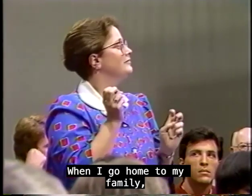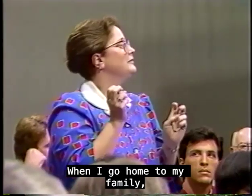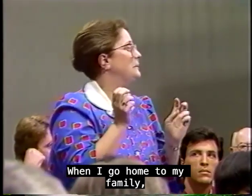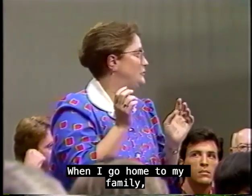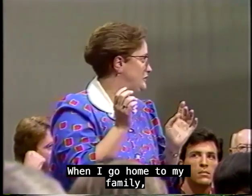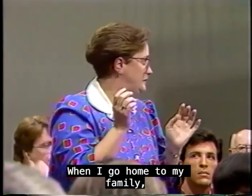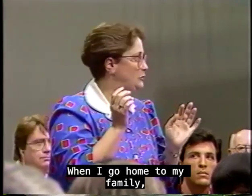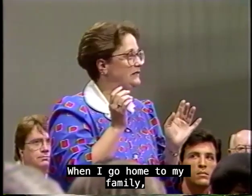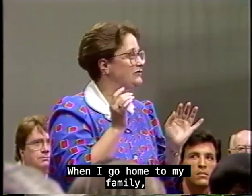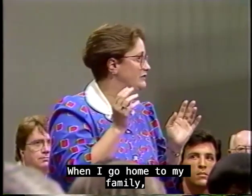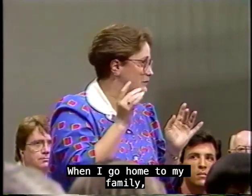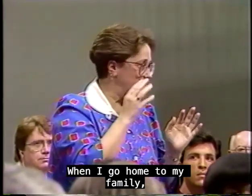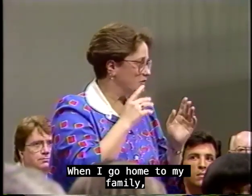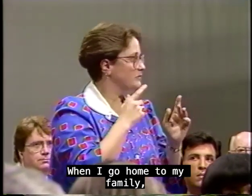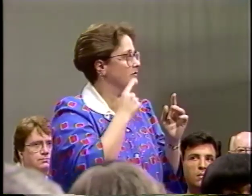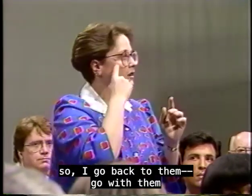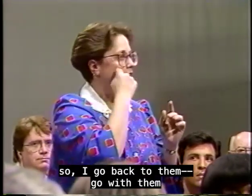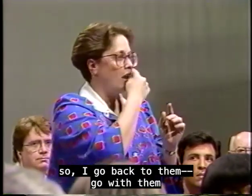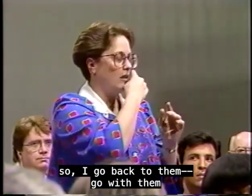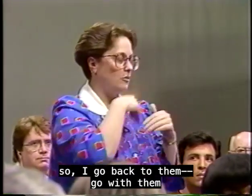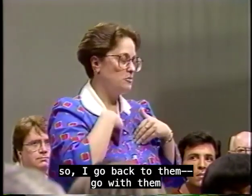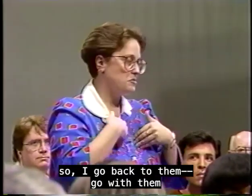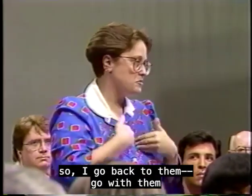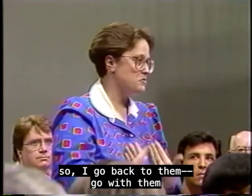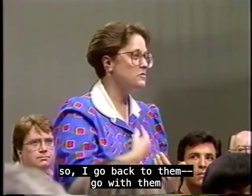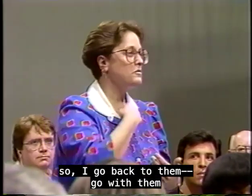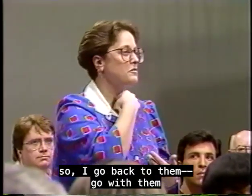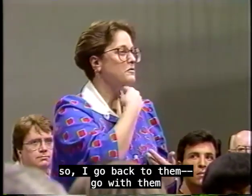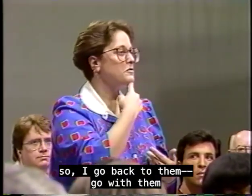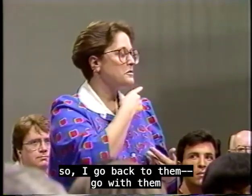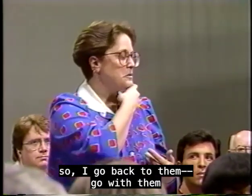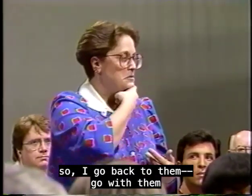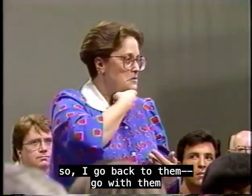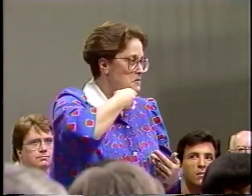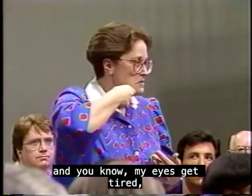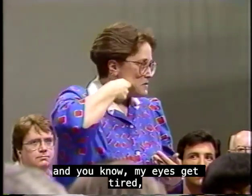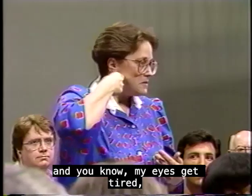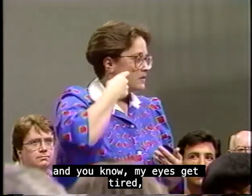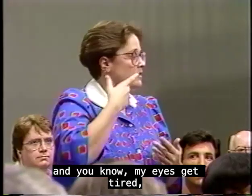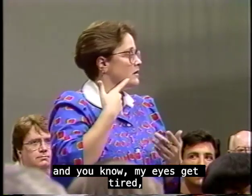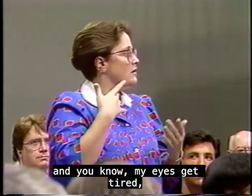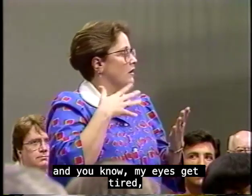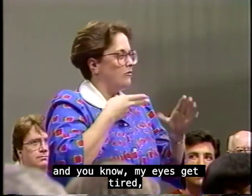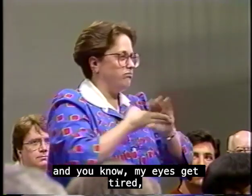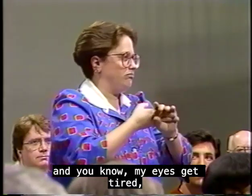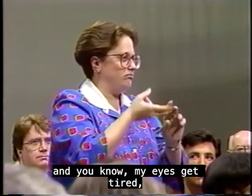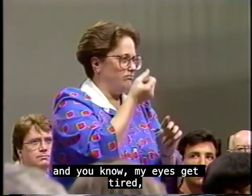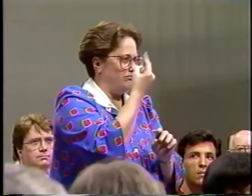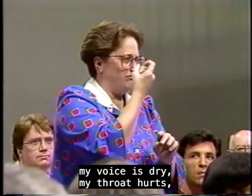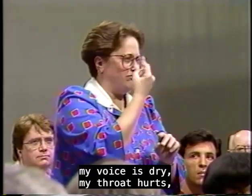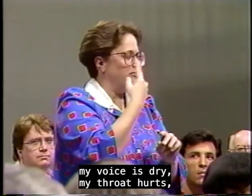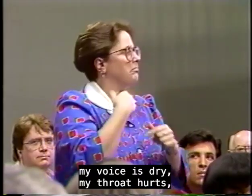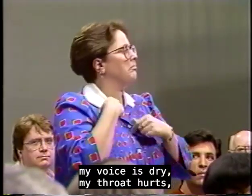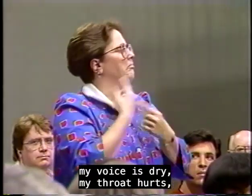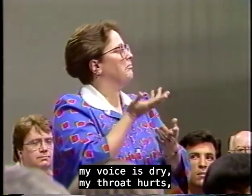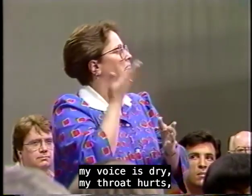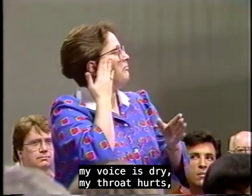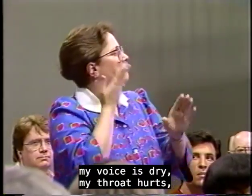family, they don't use sign language, so I go back to them, go with them, and my eyes get tired, my voice is dry, my throat